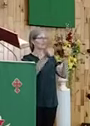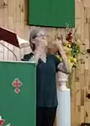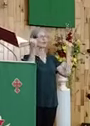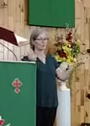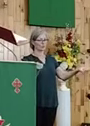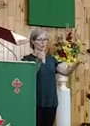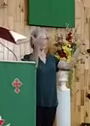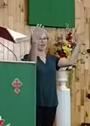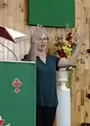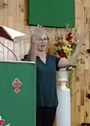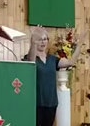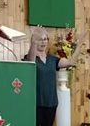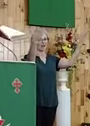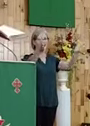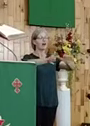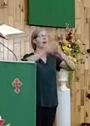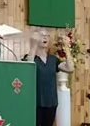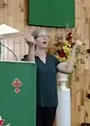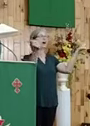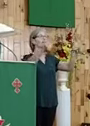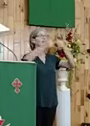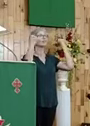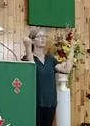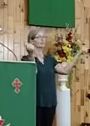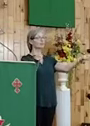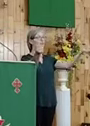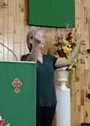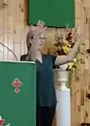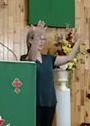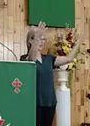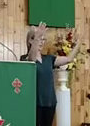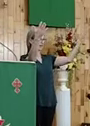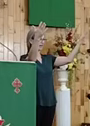Praise to you, Lord Jesus Christ. Hallelujah.